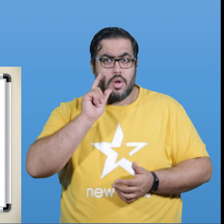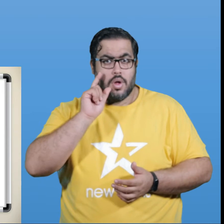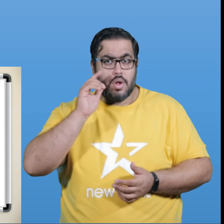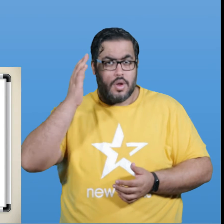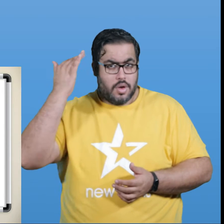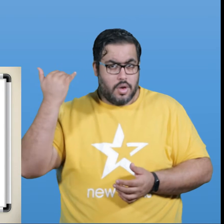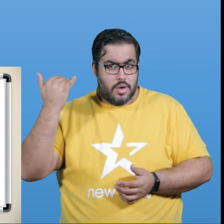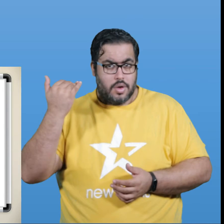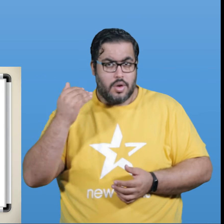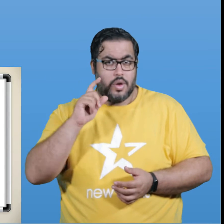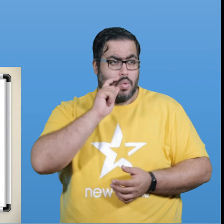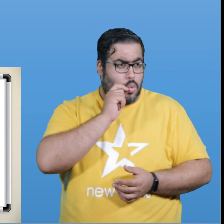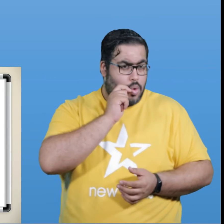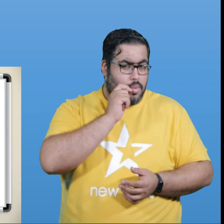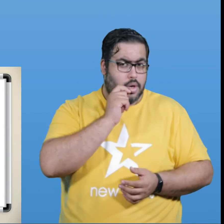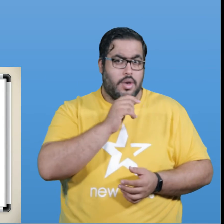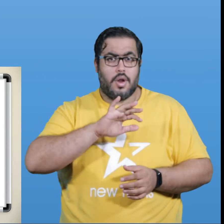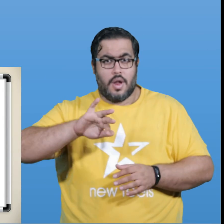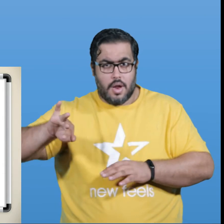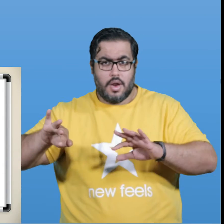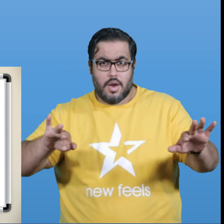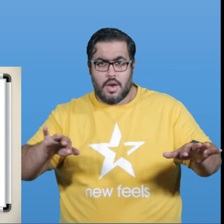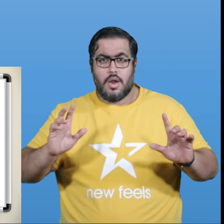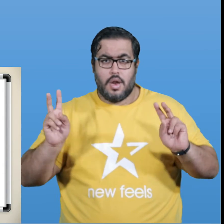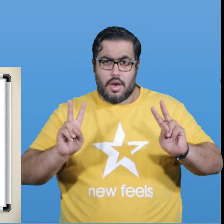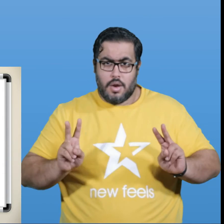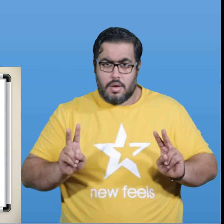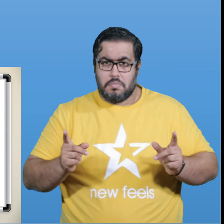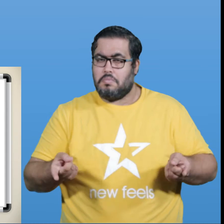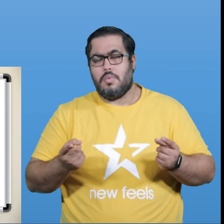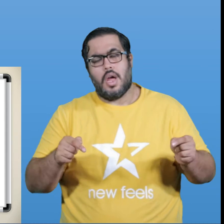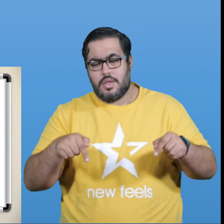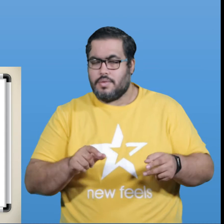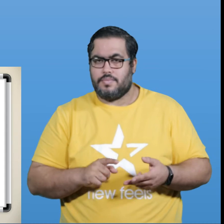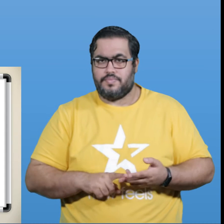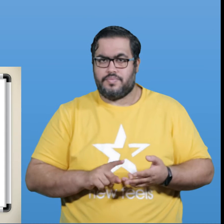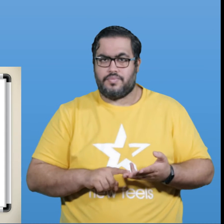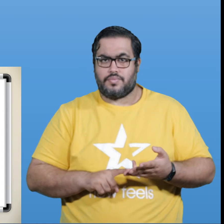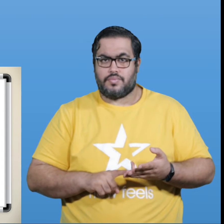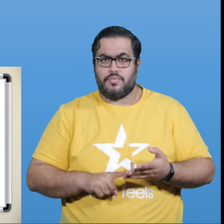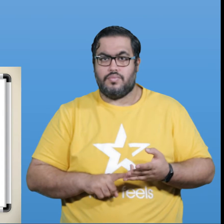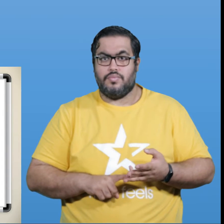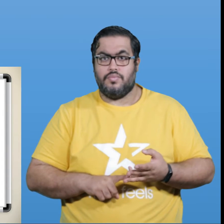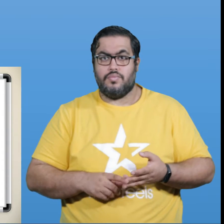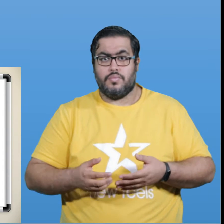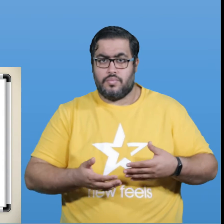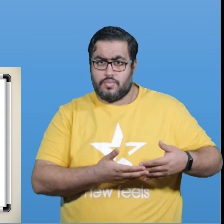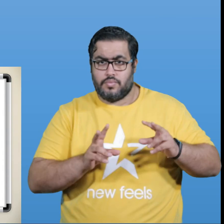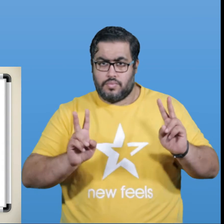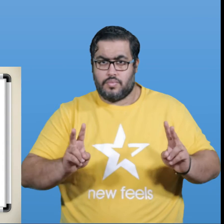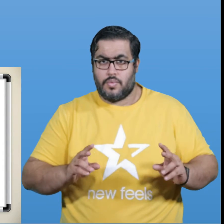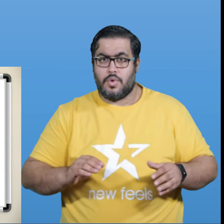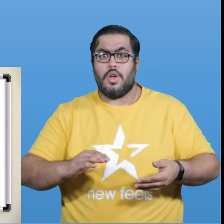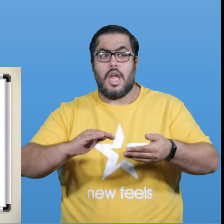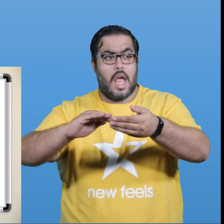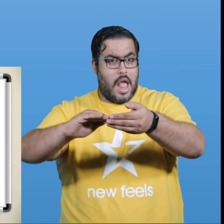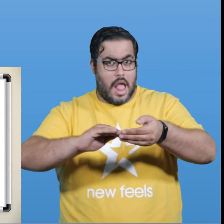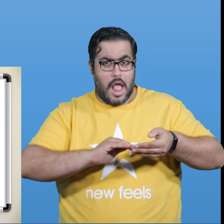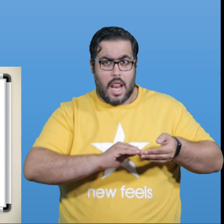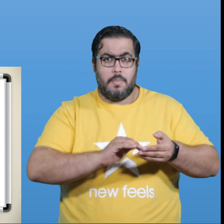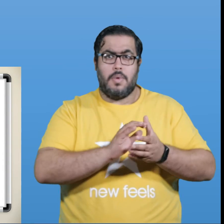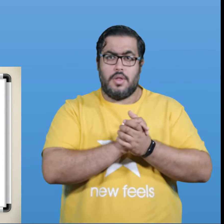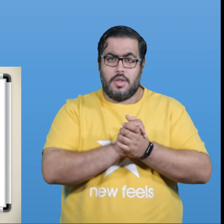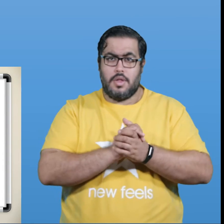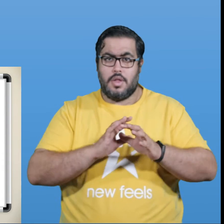That is more common nowadays, so that's correct. Baby showers show support and friendship by friends and family. So